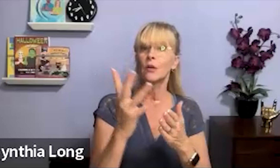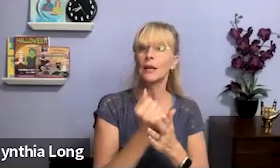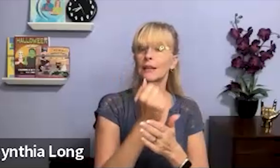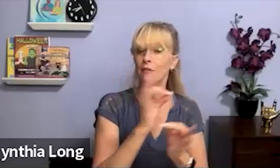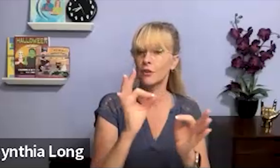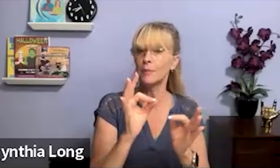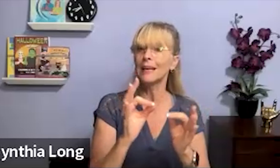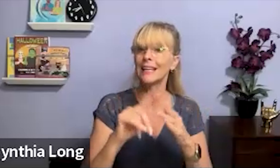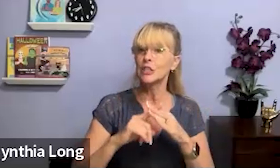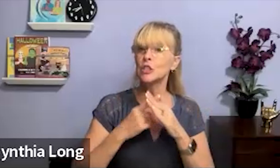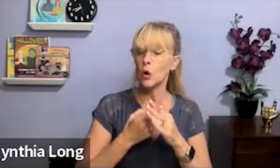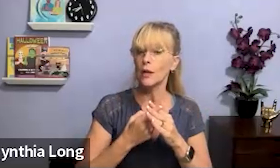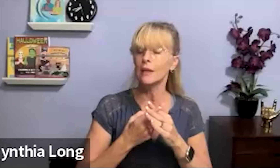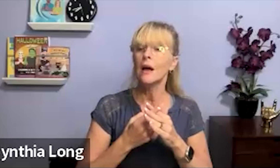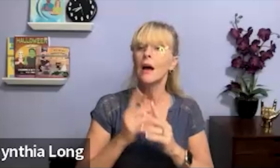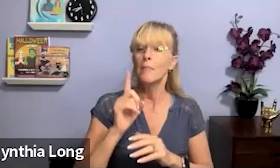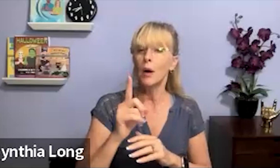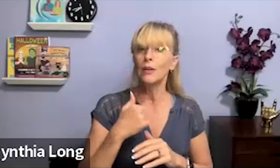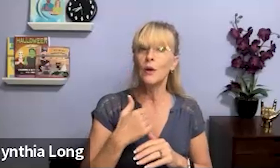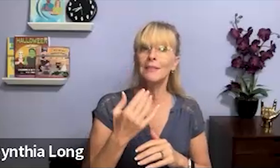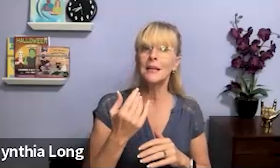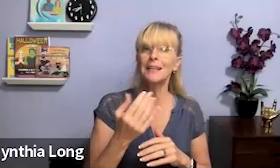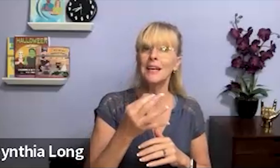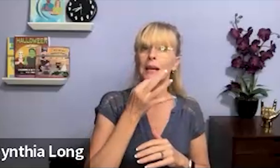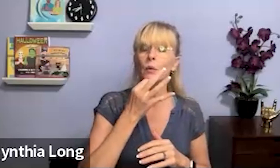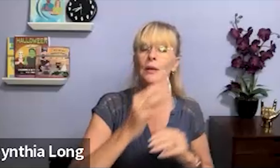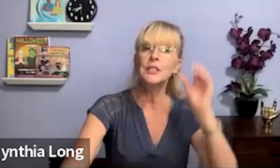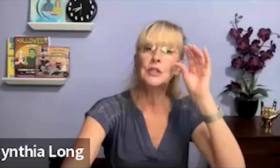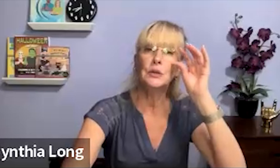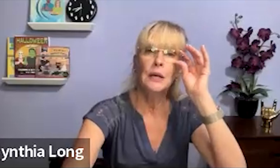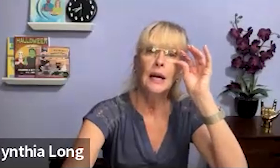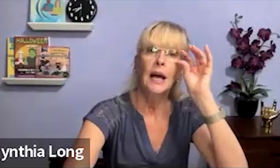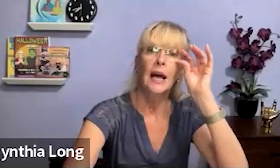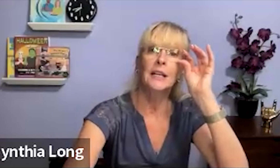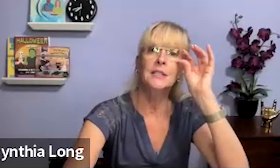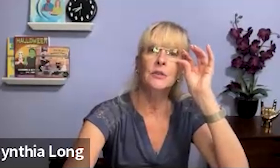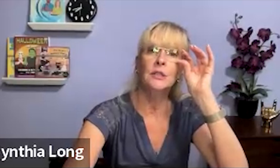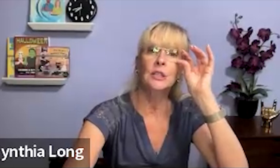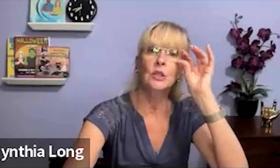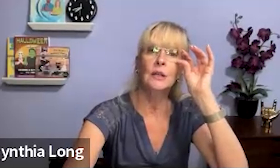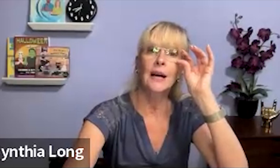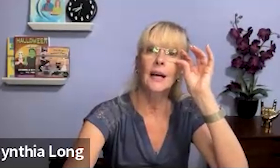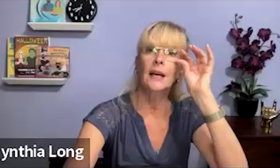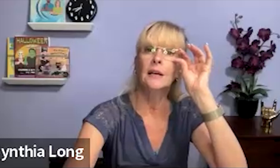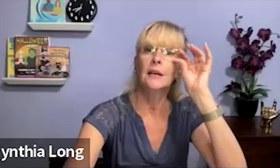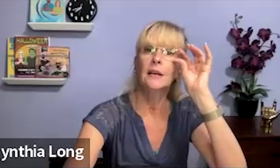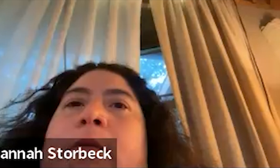on get that freebie and get started. But we do have something coming out really soon, and it's going to look like